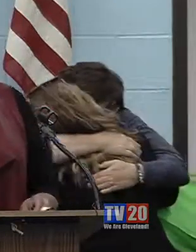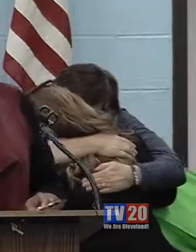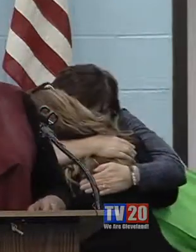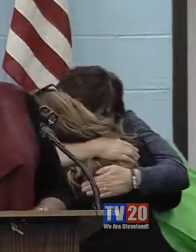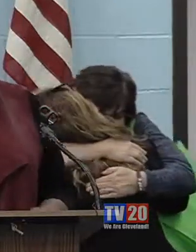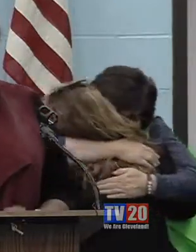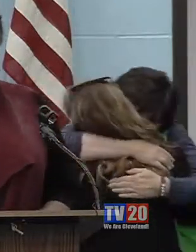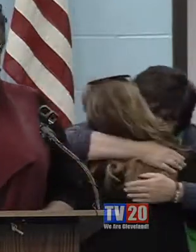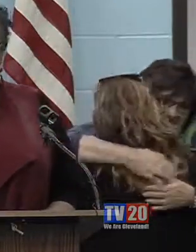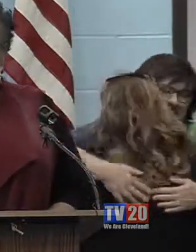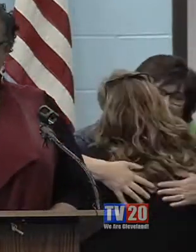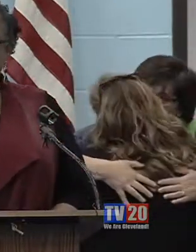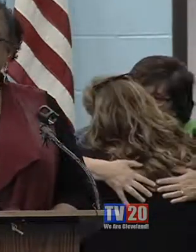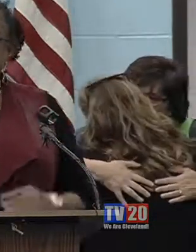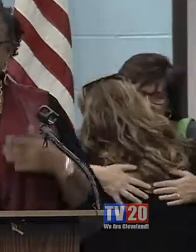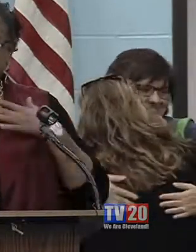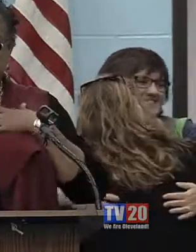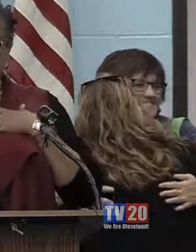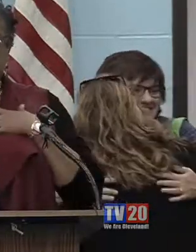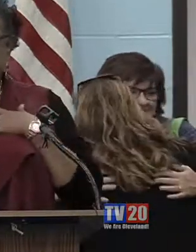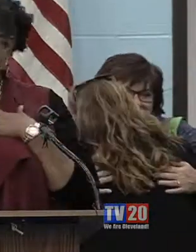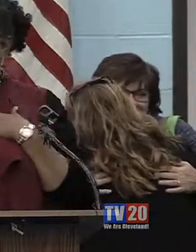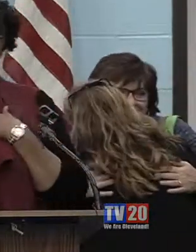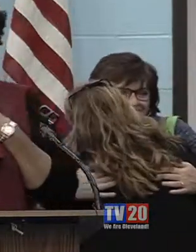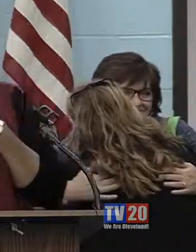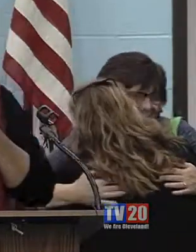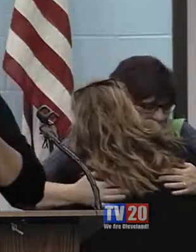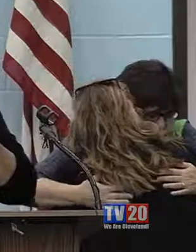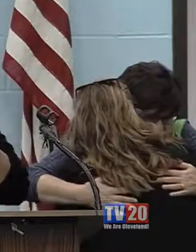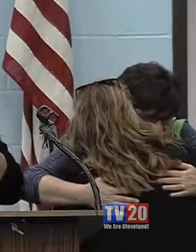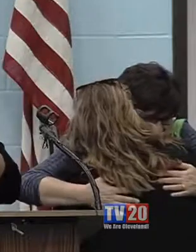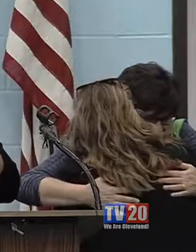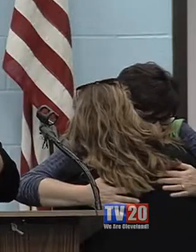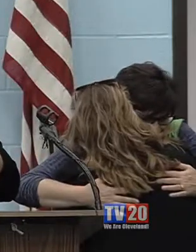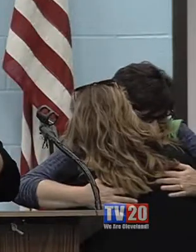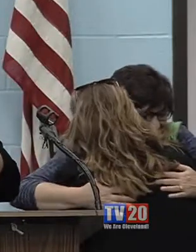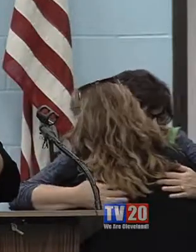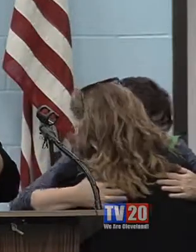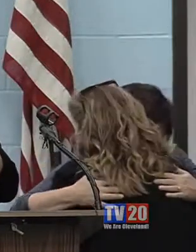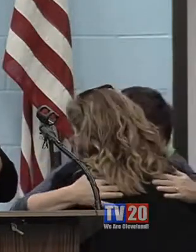on that note, I'm going to say our number is